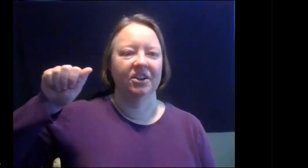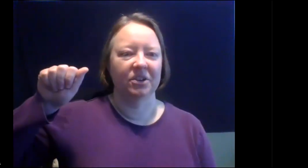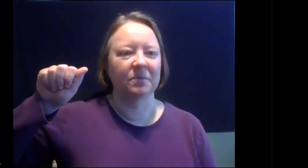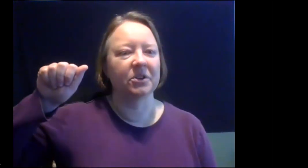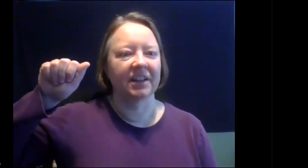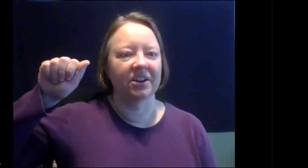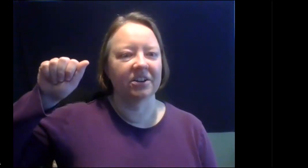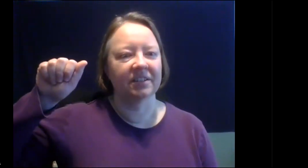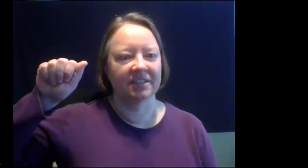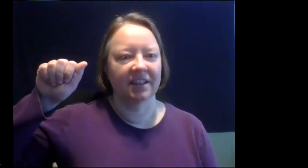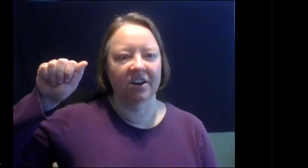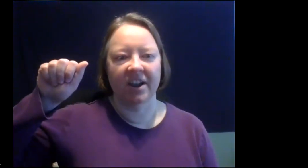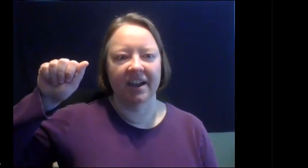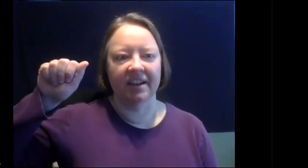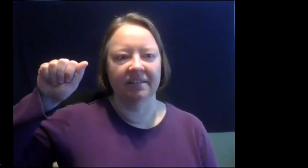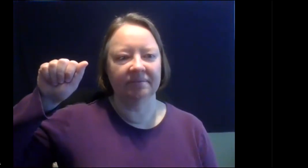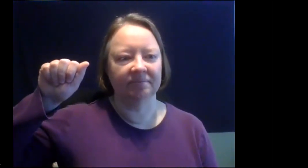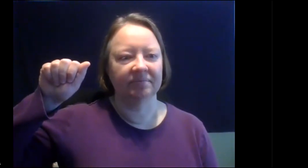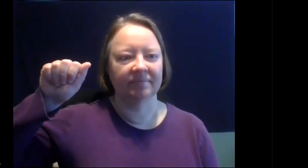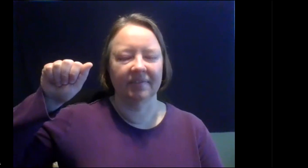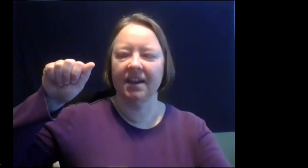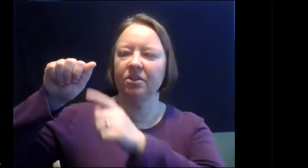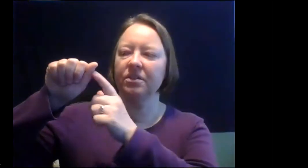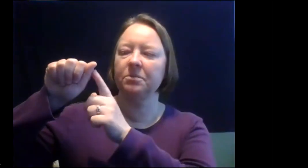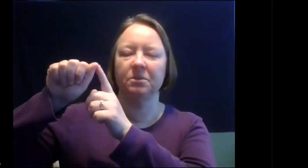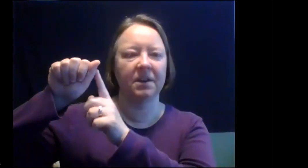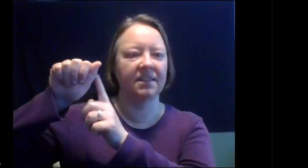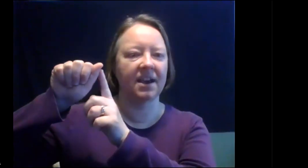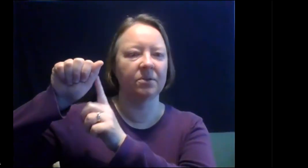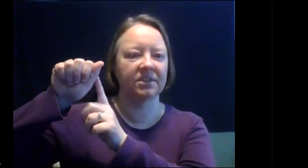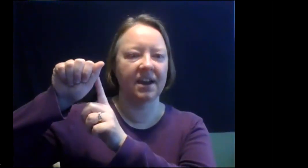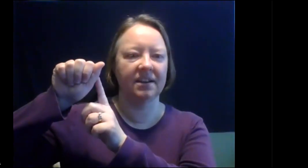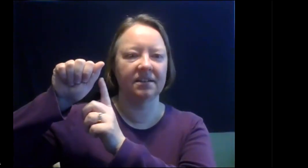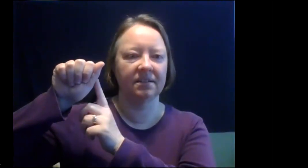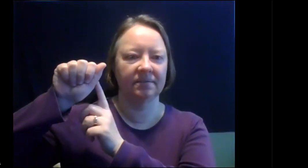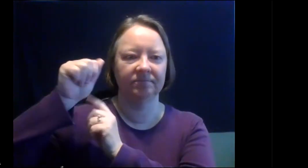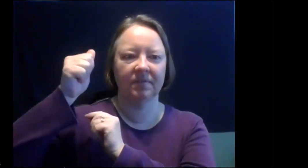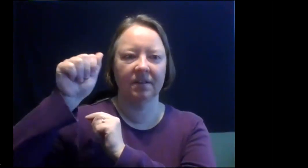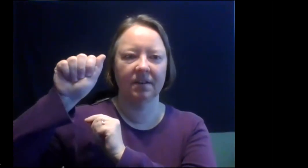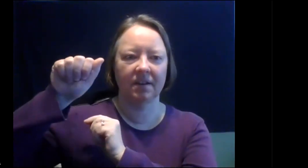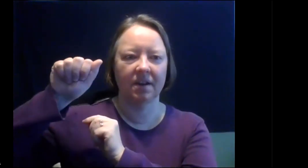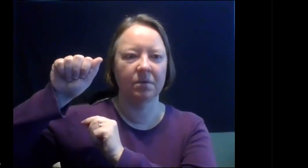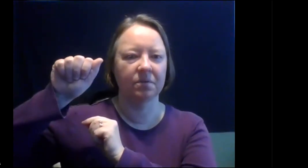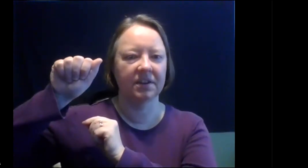here's our first letter. It's the letter A, and your thumb should be on the outside of your